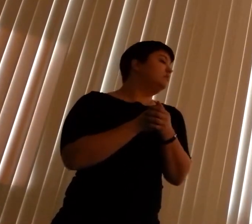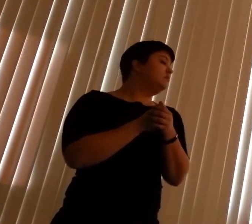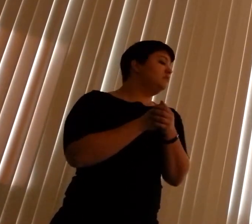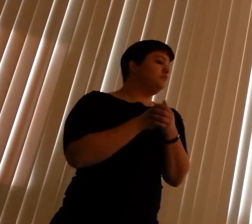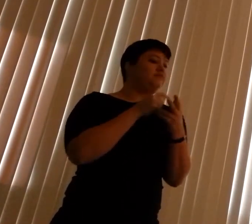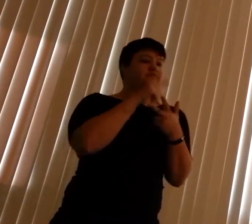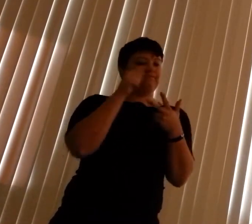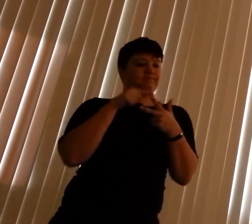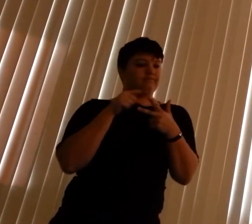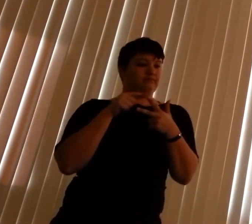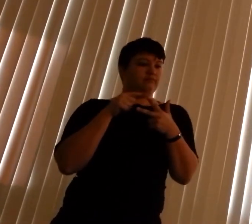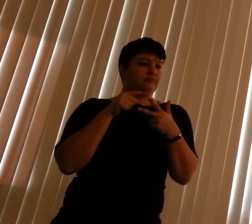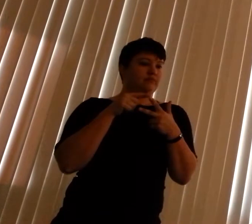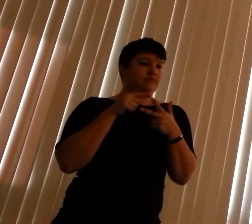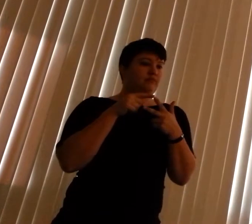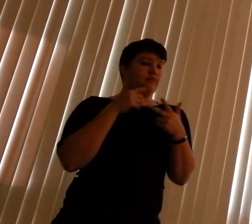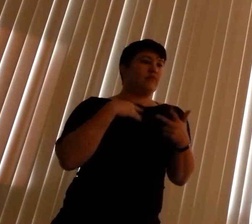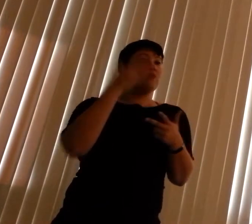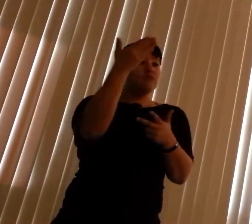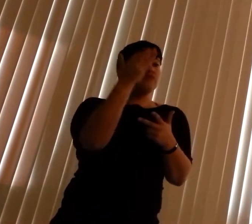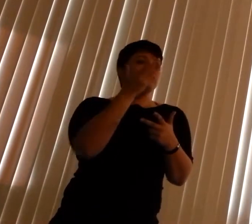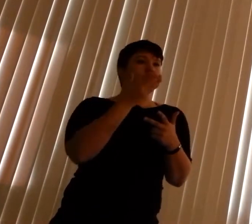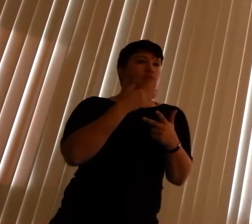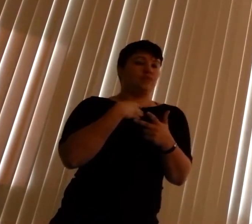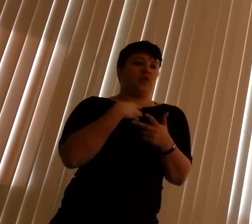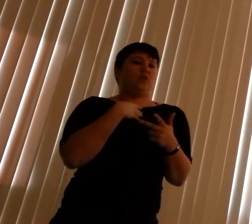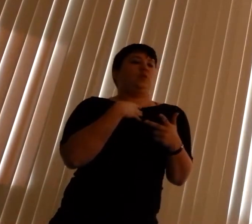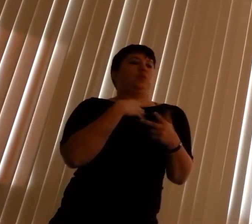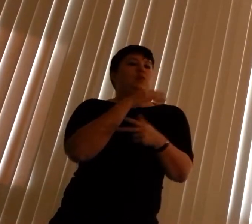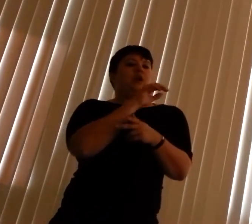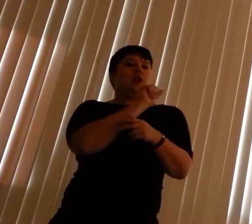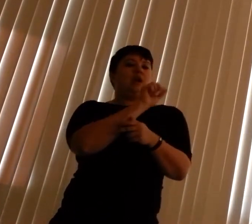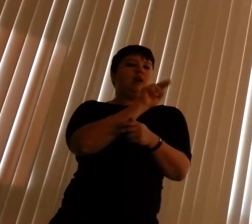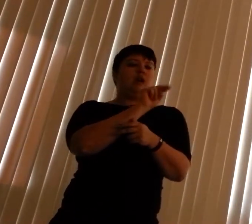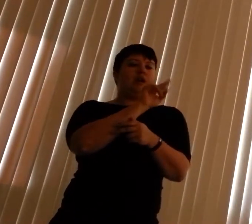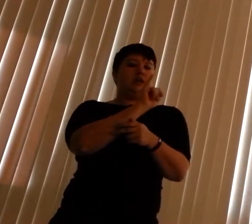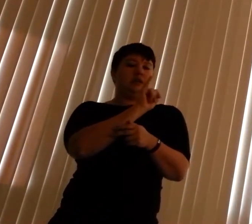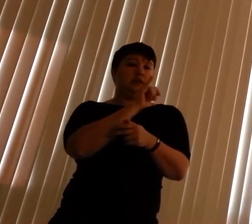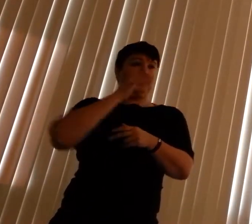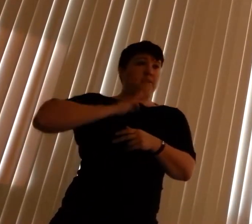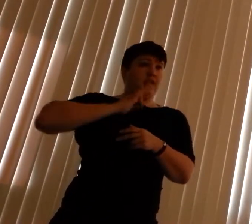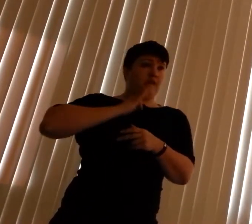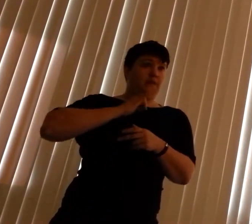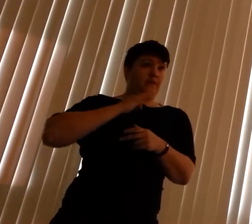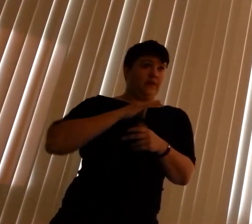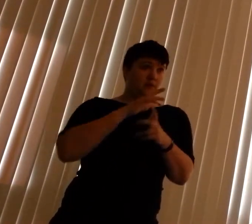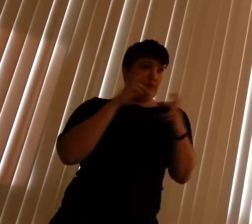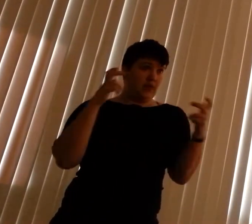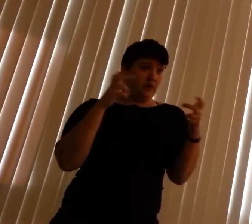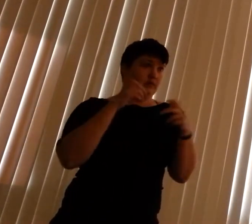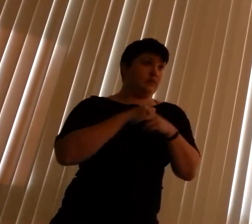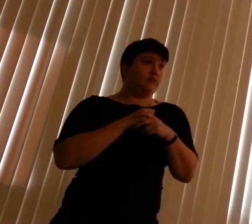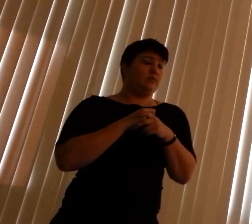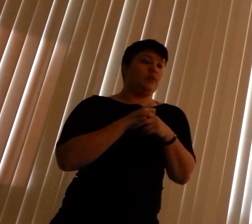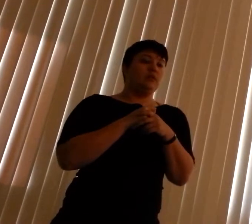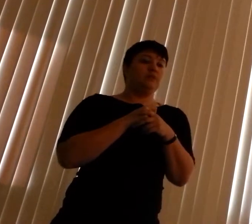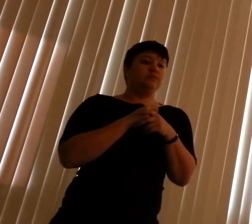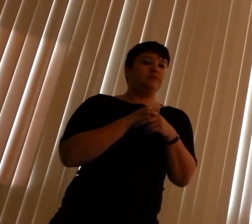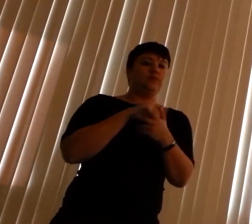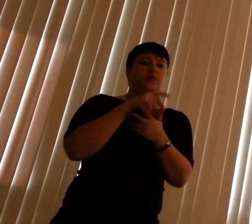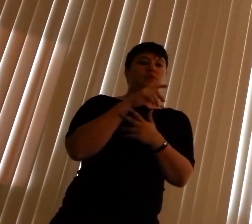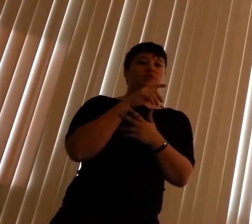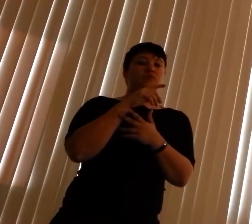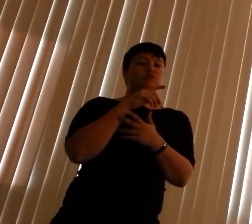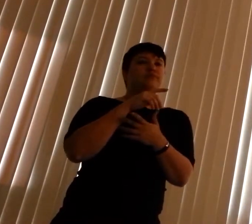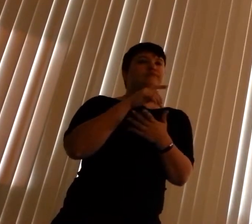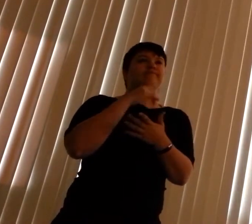Then I'm going to introduce an anti-benefit maximizing argument, one sketched by Francis Cam, a